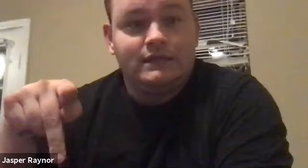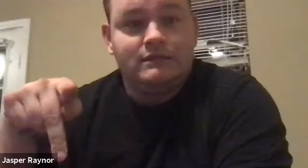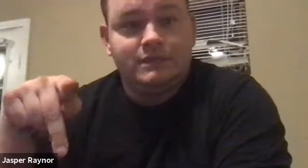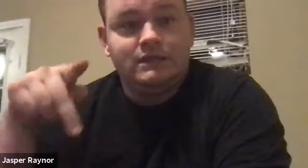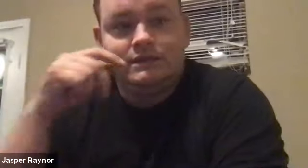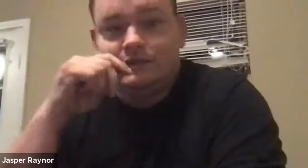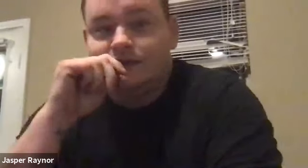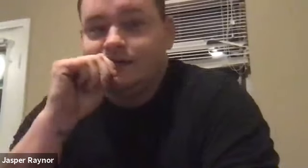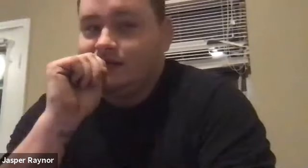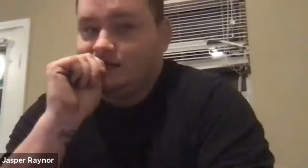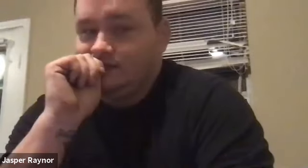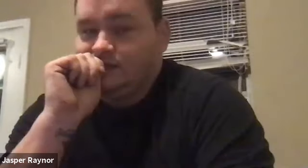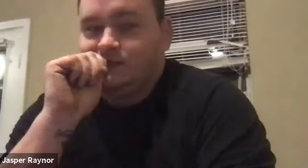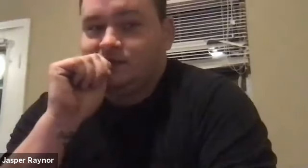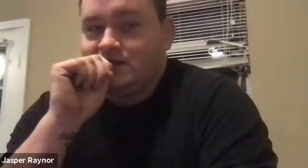it. P. okay.